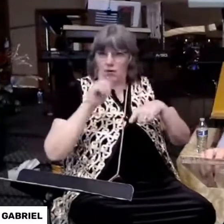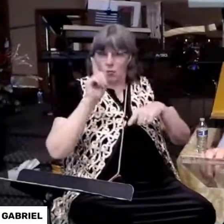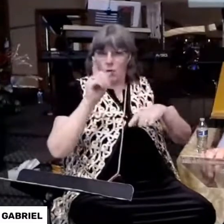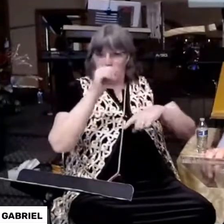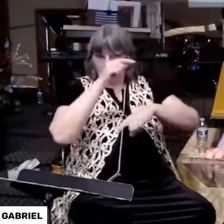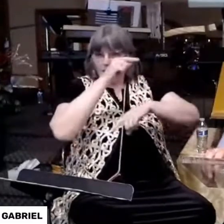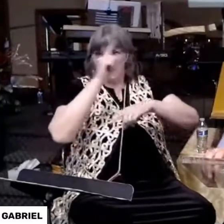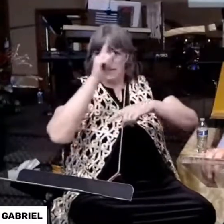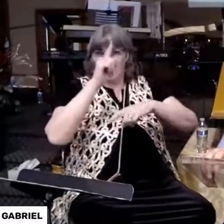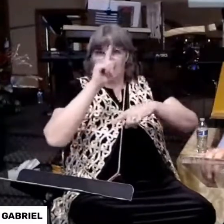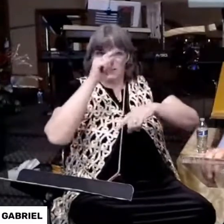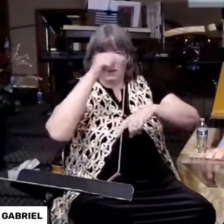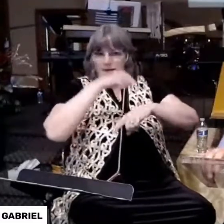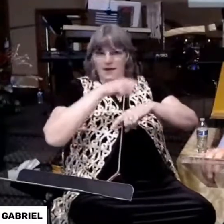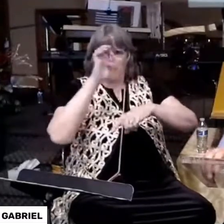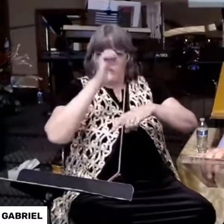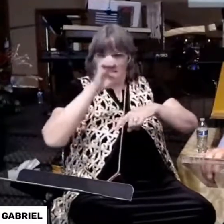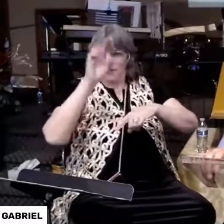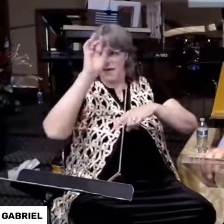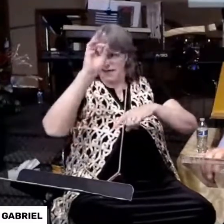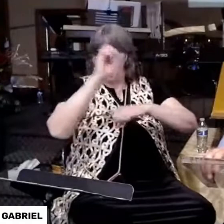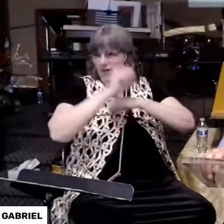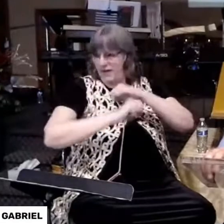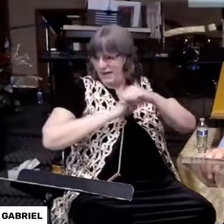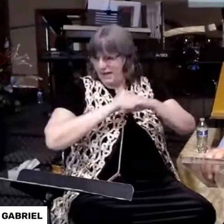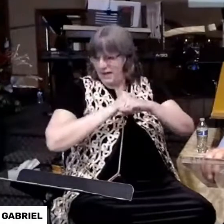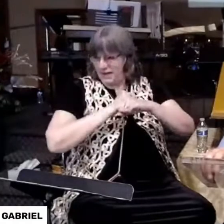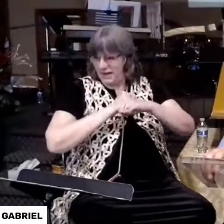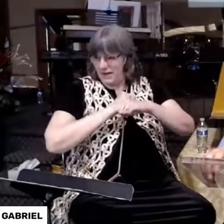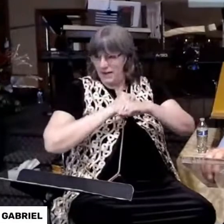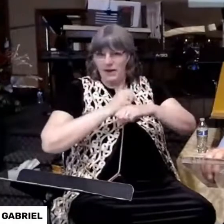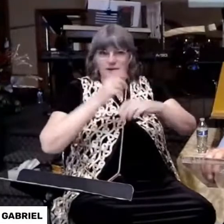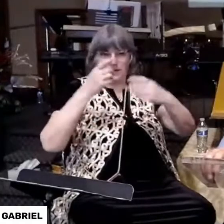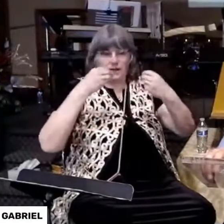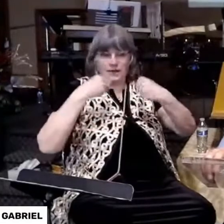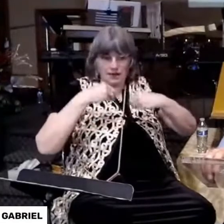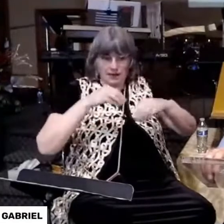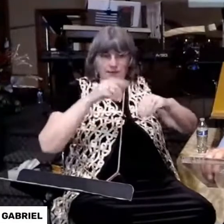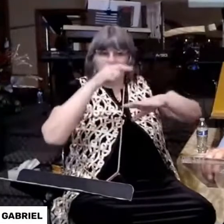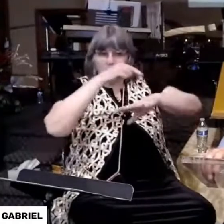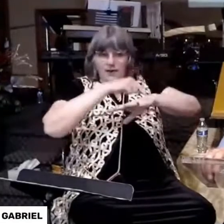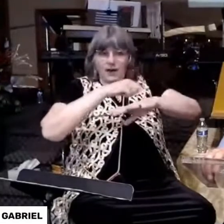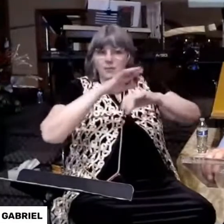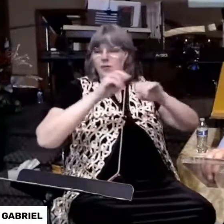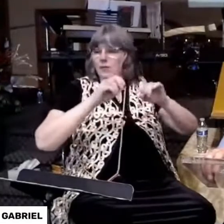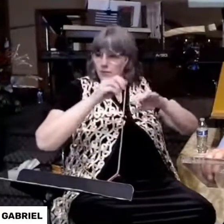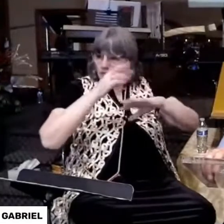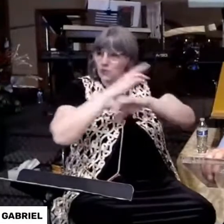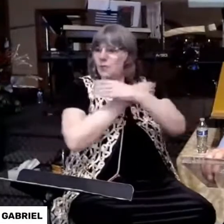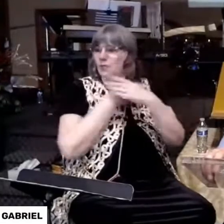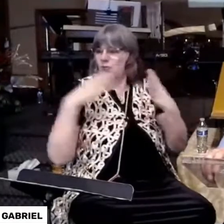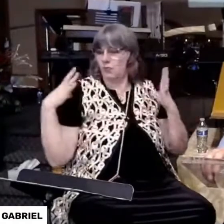Even the care of its fruit trees, who were not to be cut in time of war.